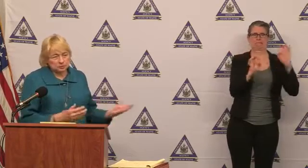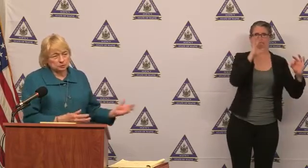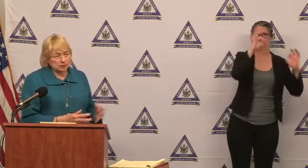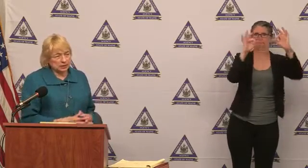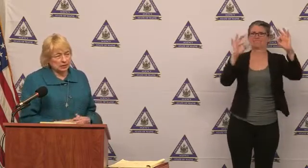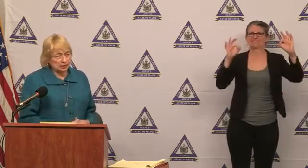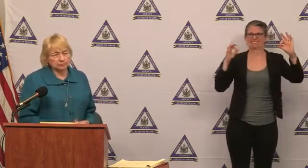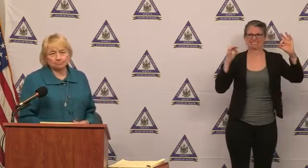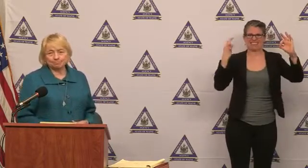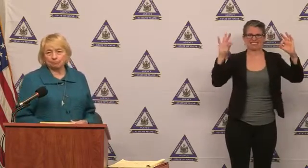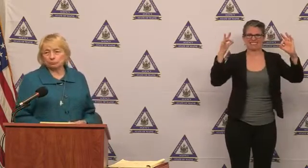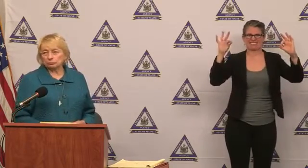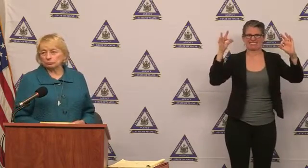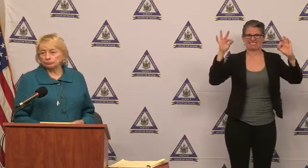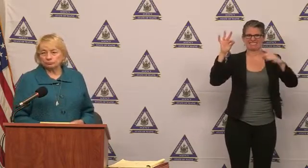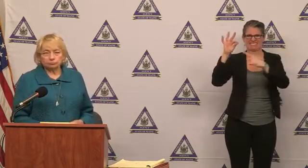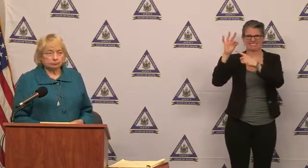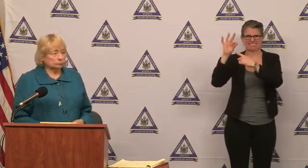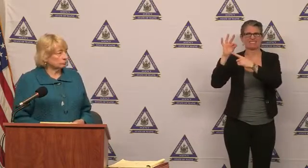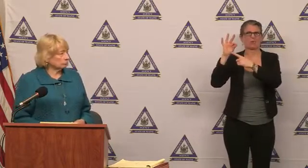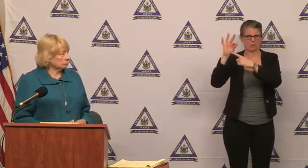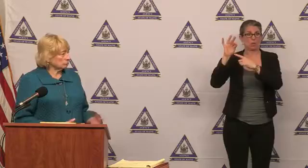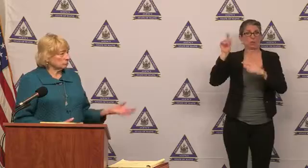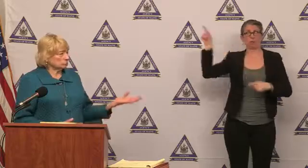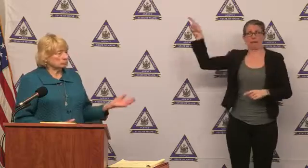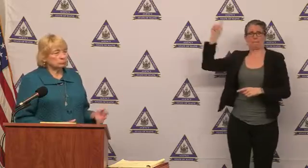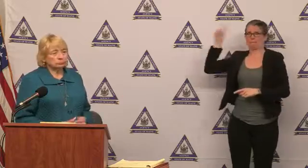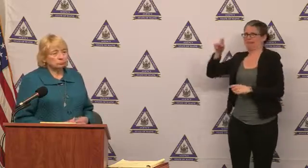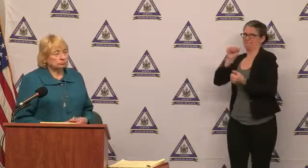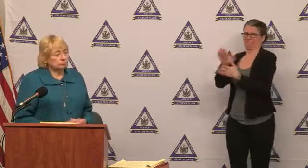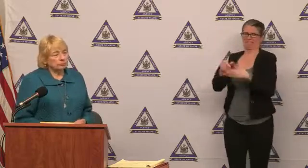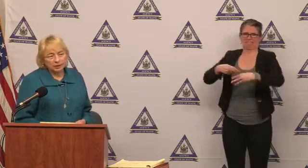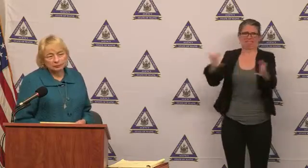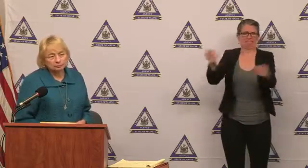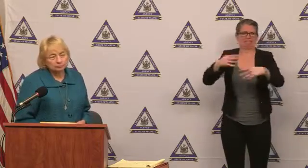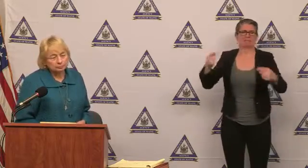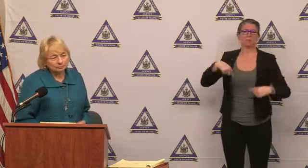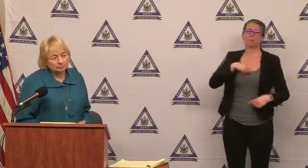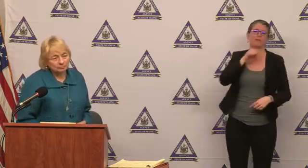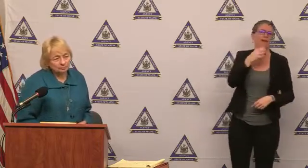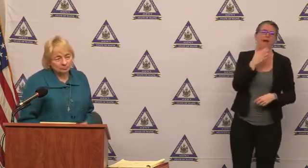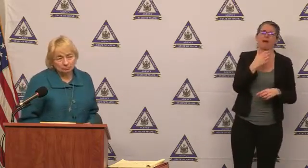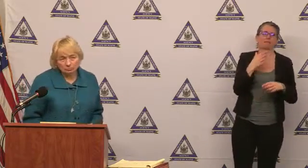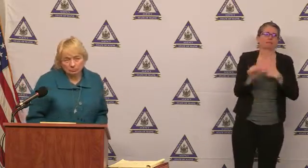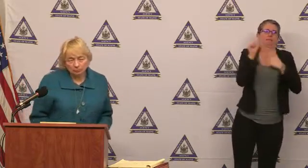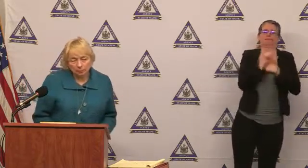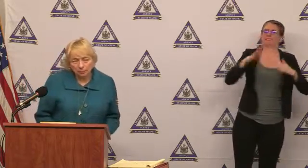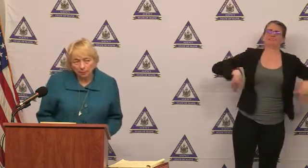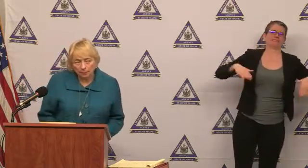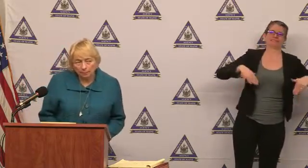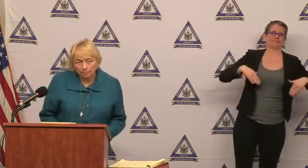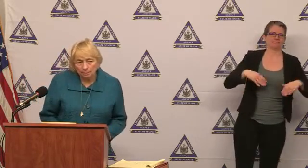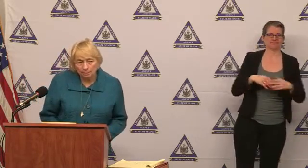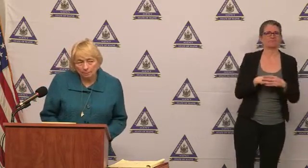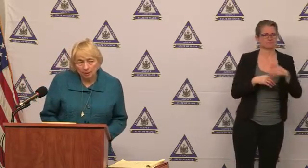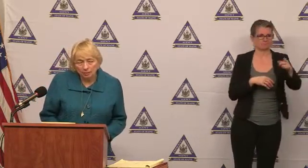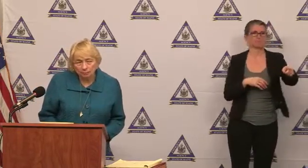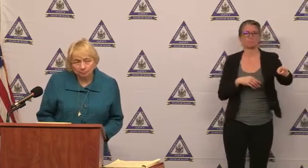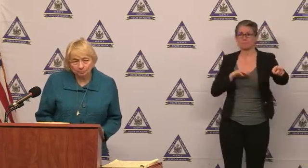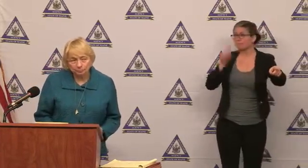receiving supplies now. Governor Mills, Hi. as you're probably aware, the president has been